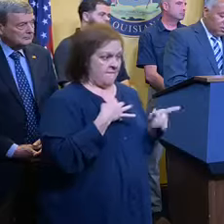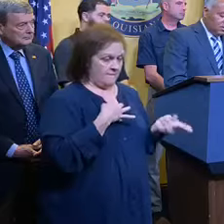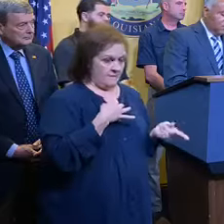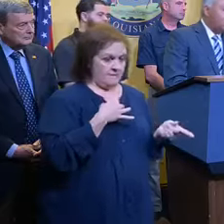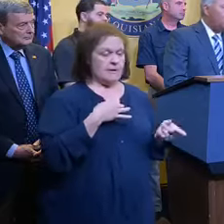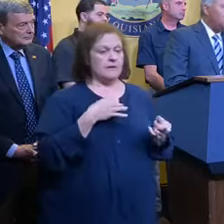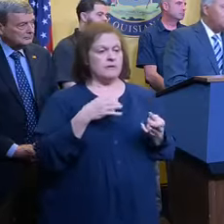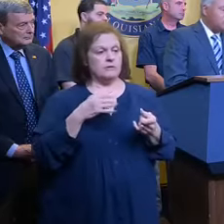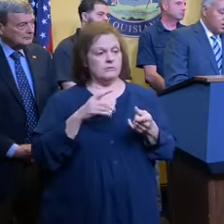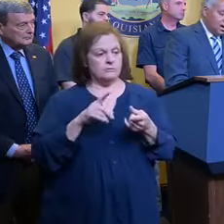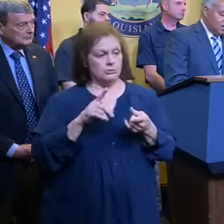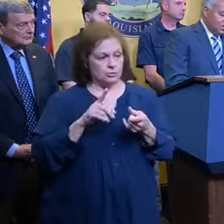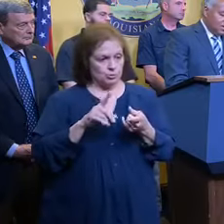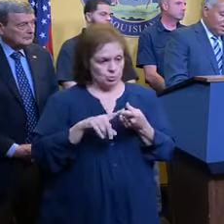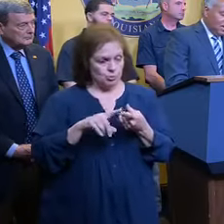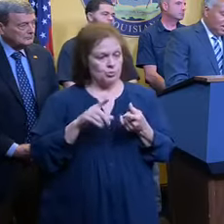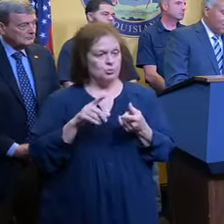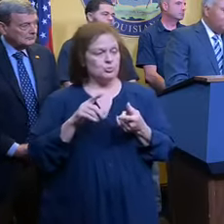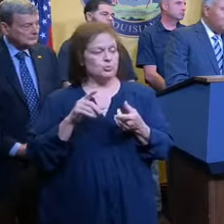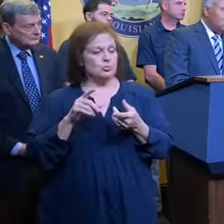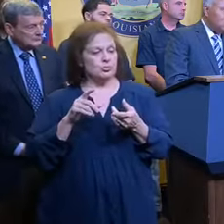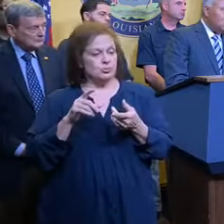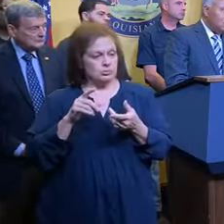in place is a protocol to house